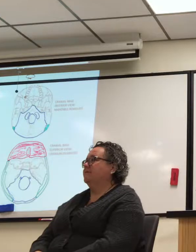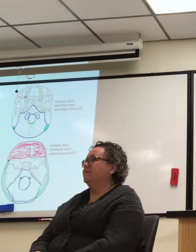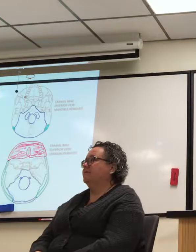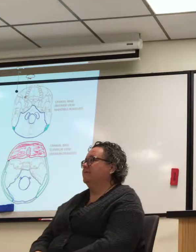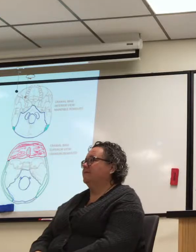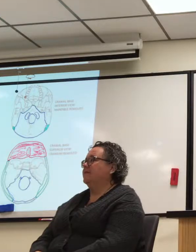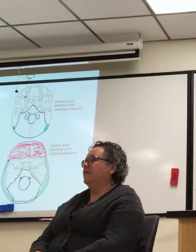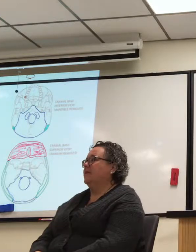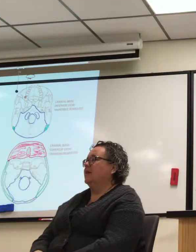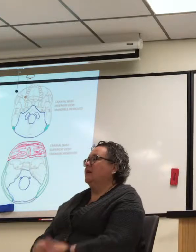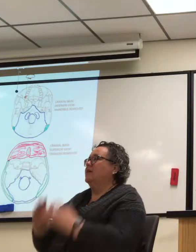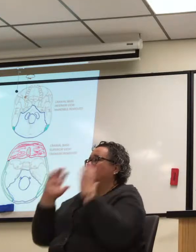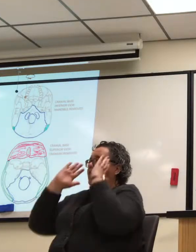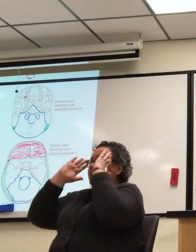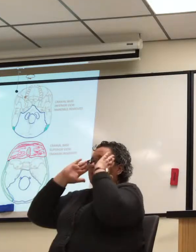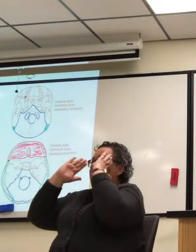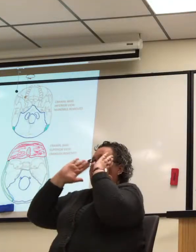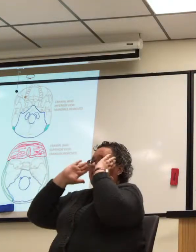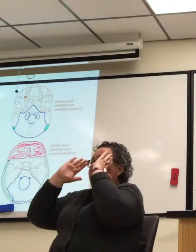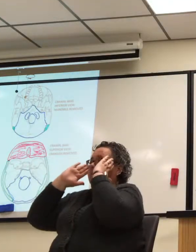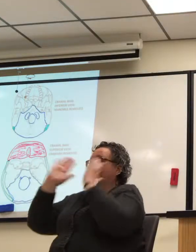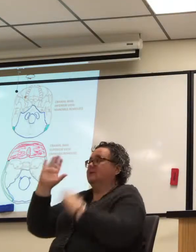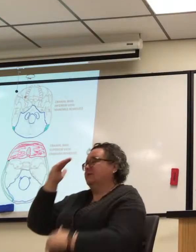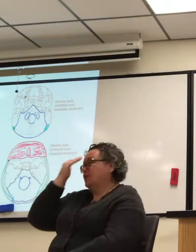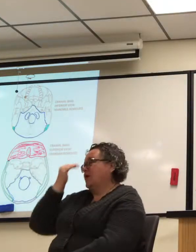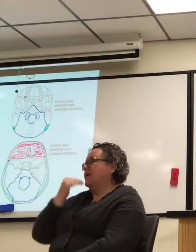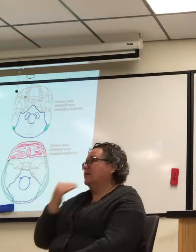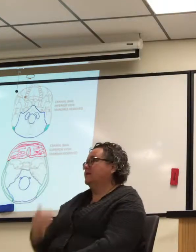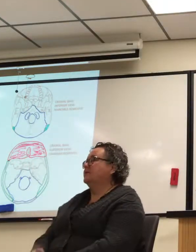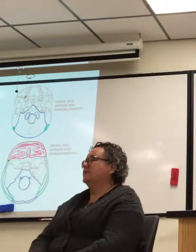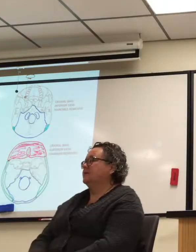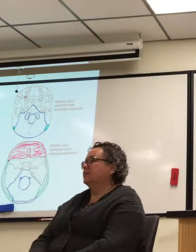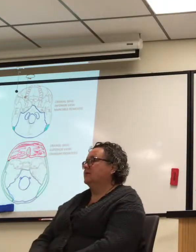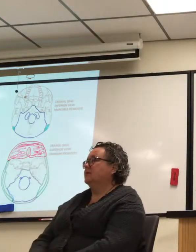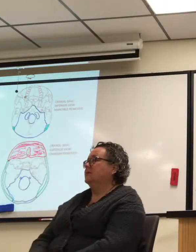Okay, these are on the sides of your head. Okay.